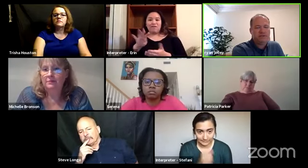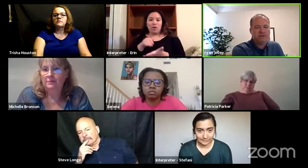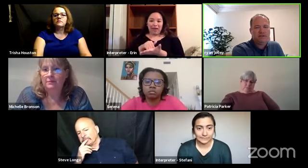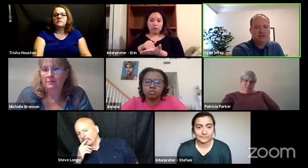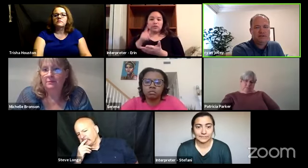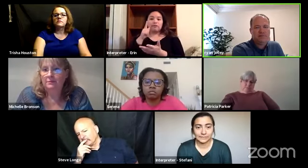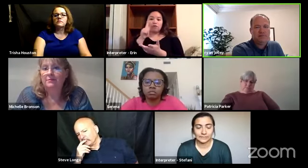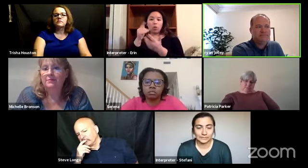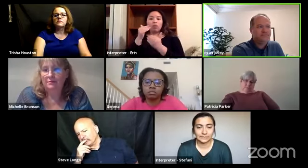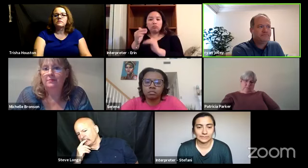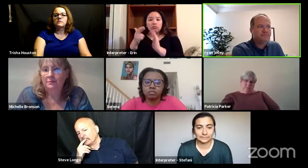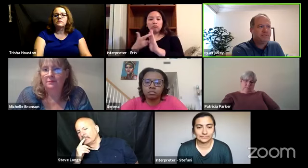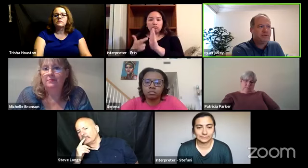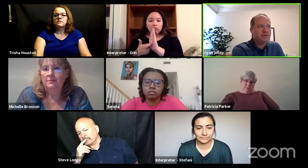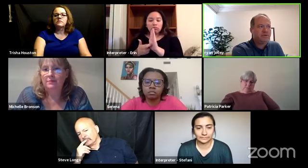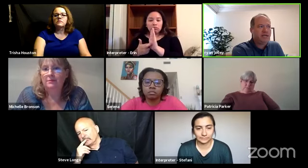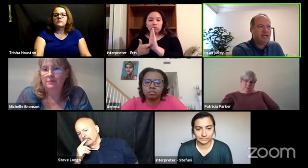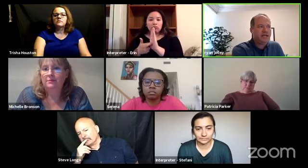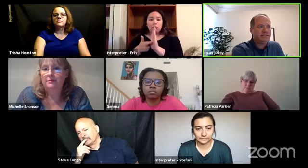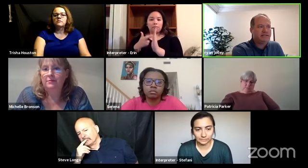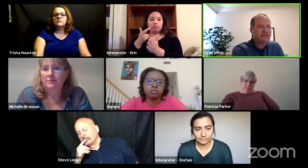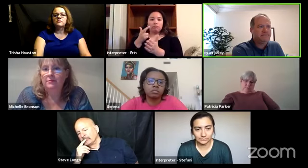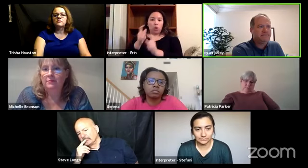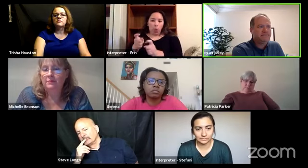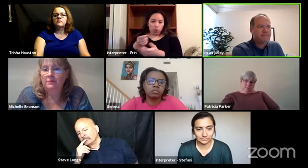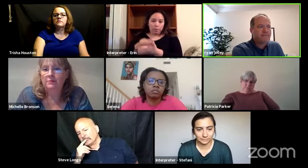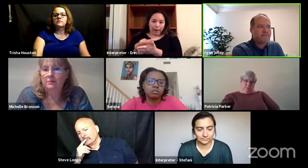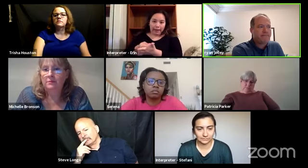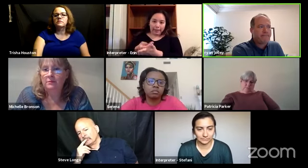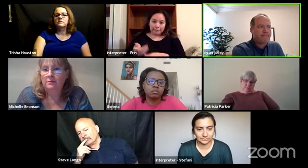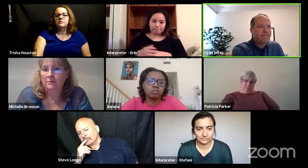restricted donor net assets.